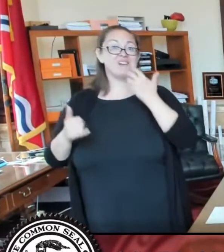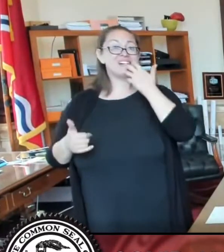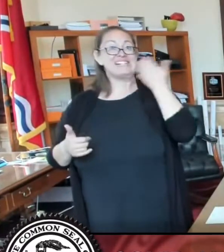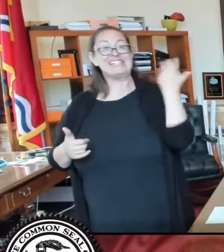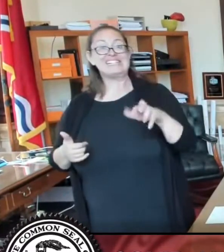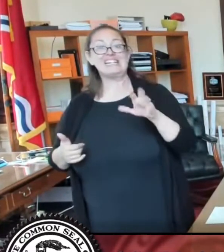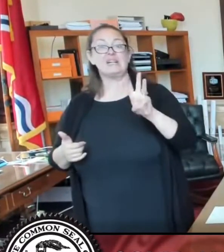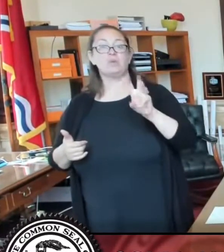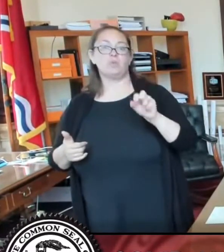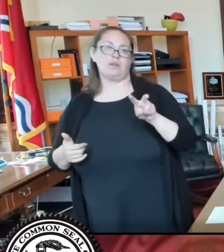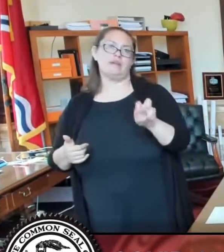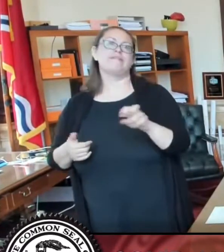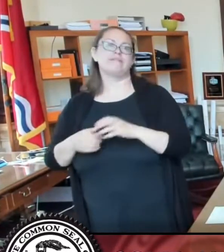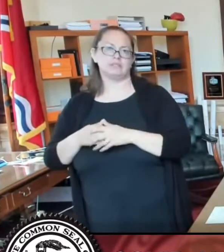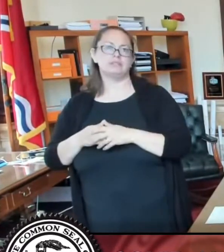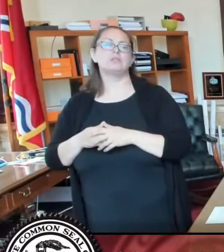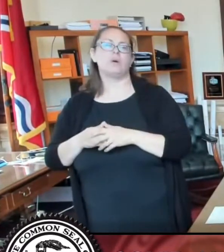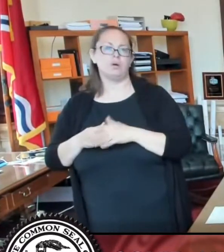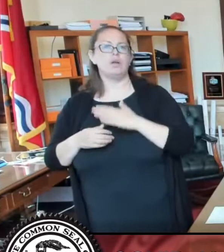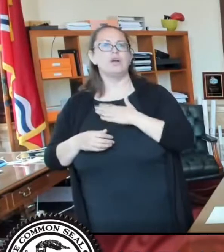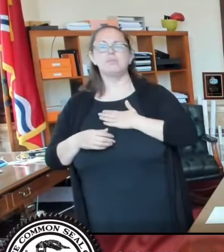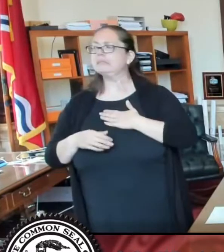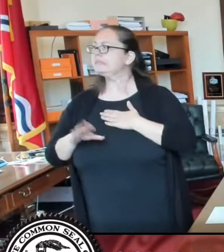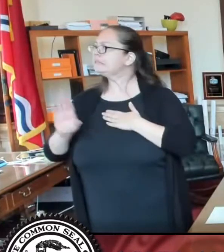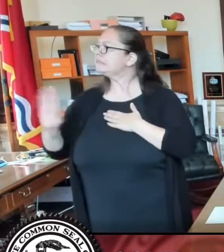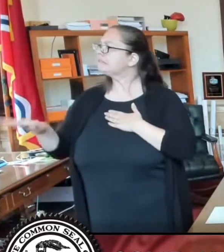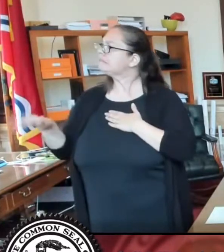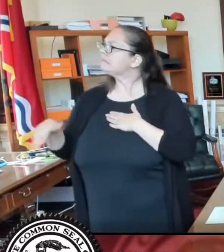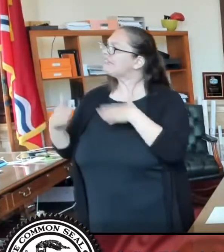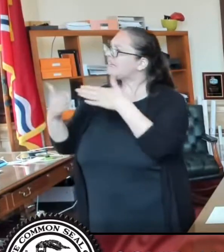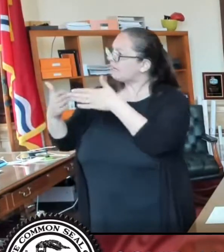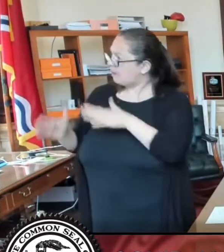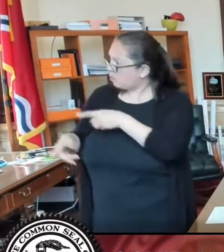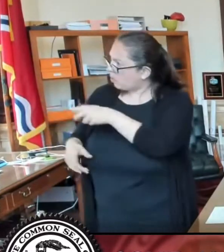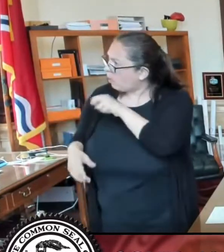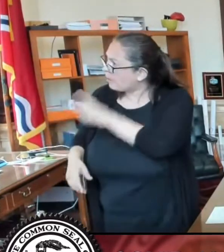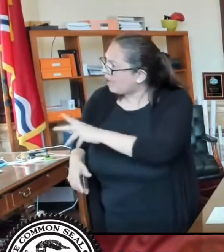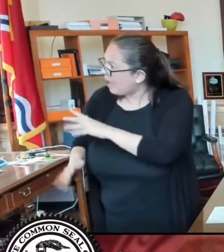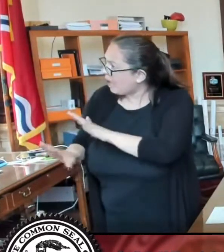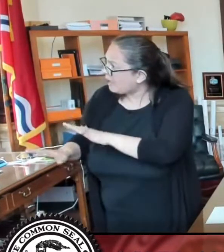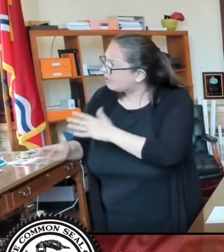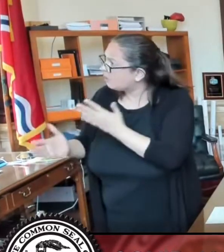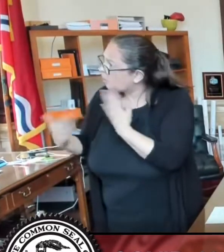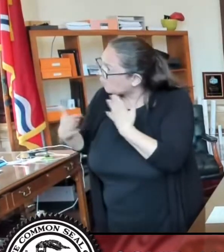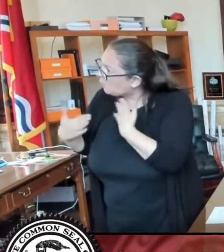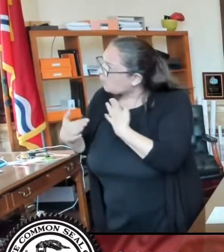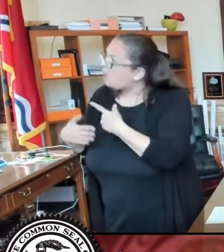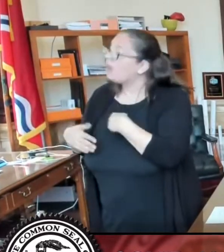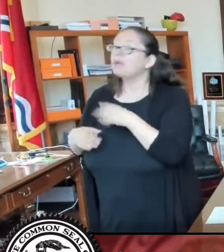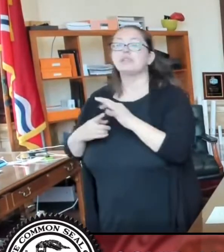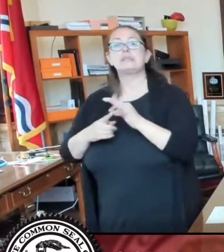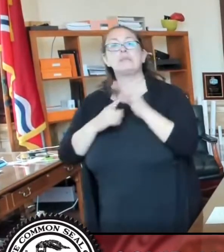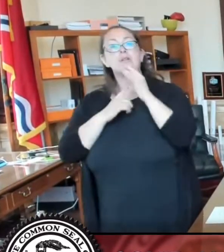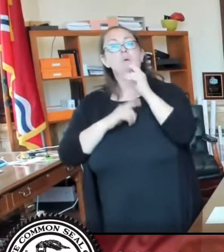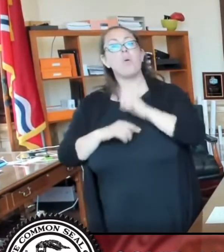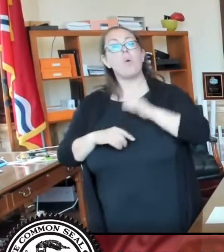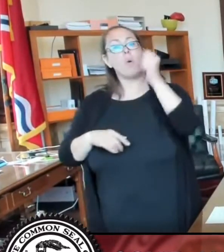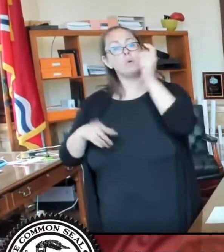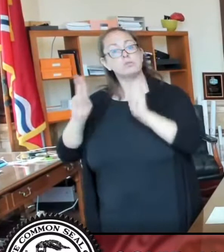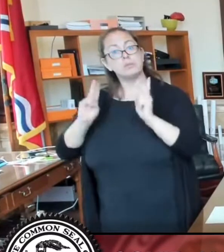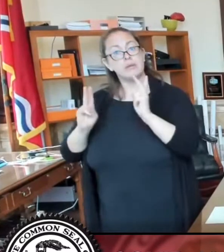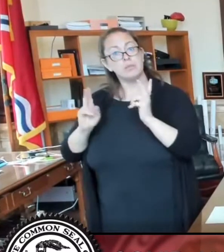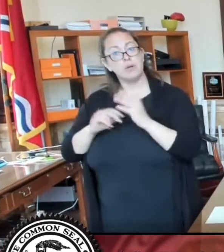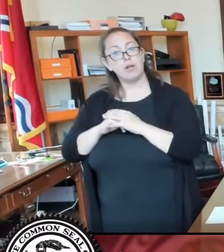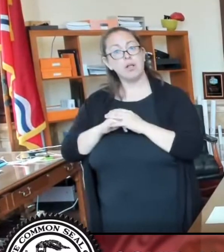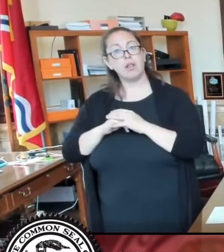wave. So please check on your neighbors, check on older people especially, check on someone